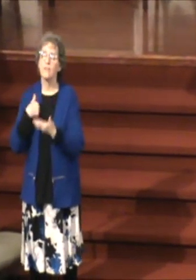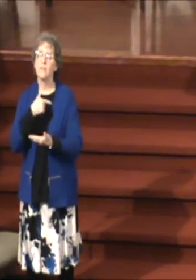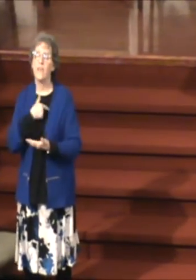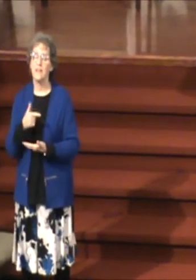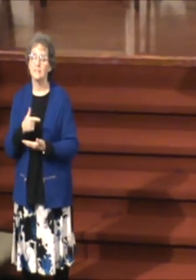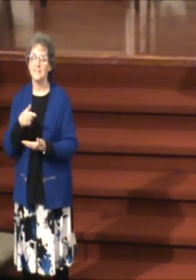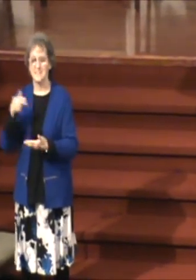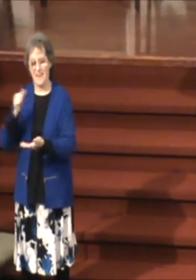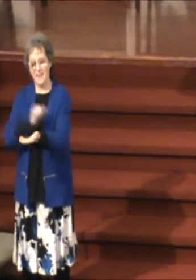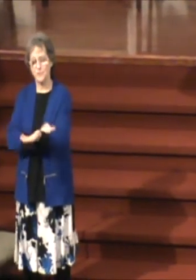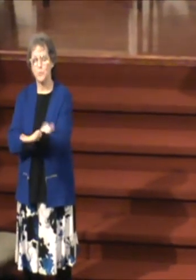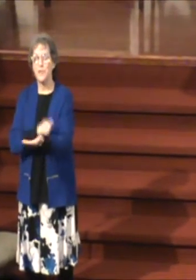name, amen.